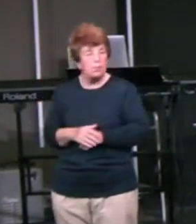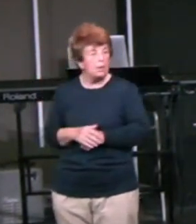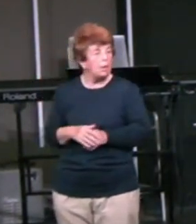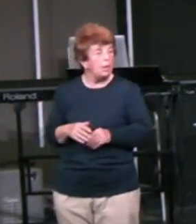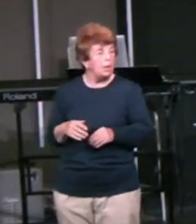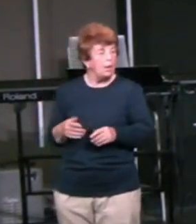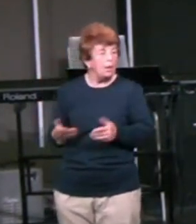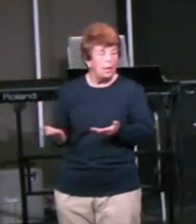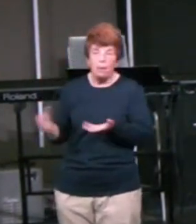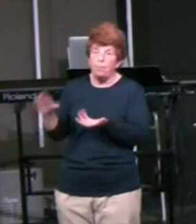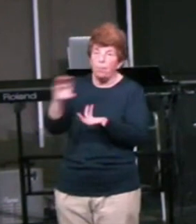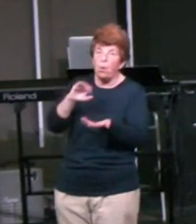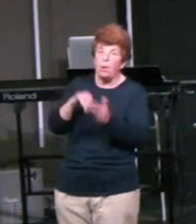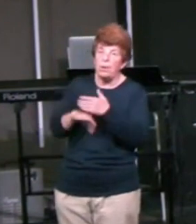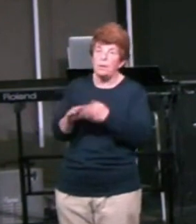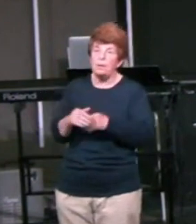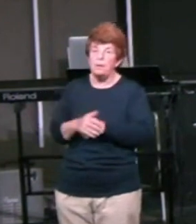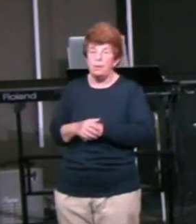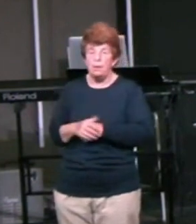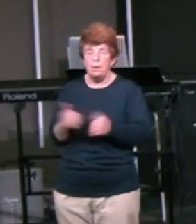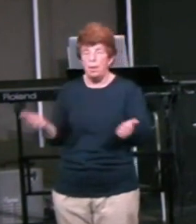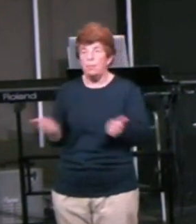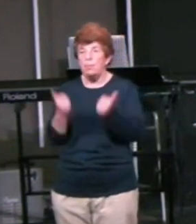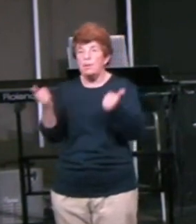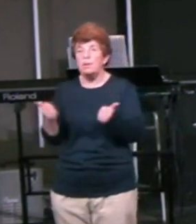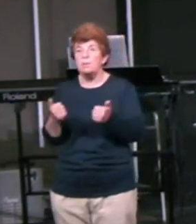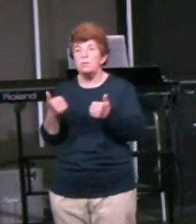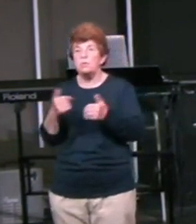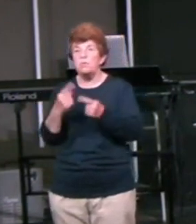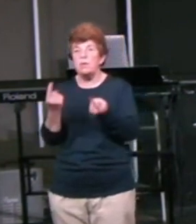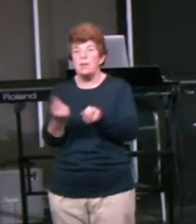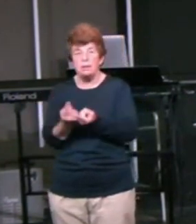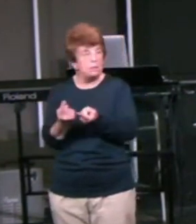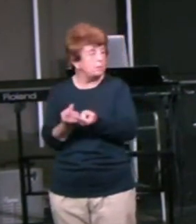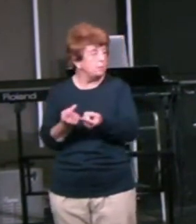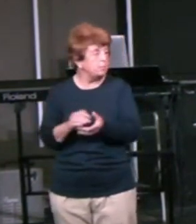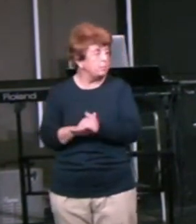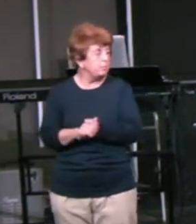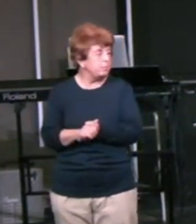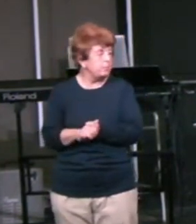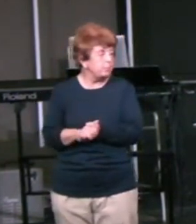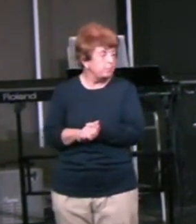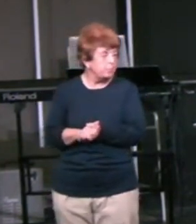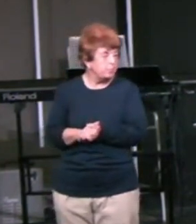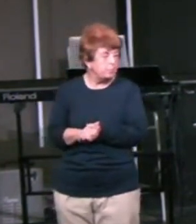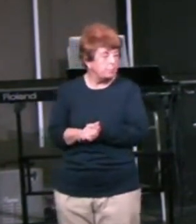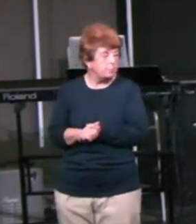and pour in an abundance of resources."